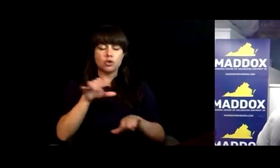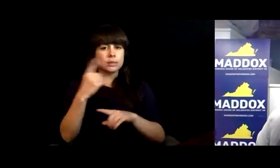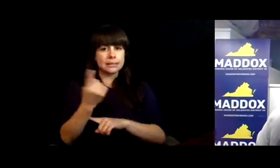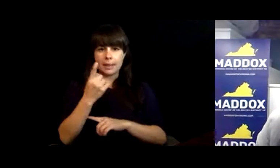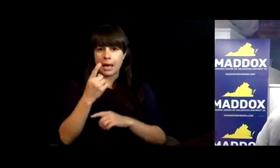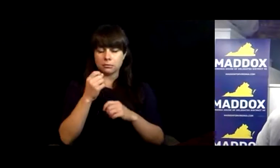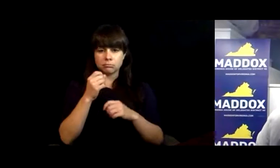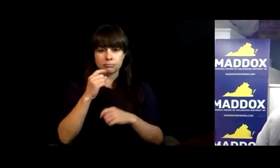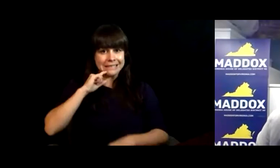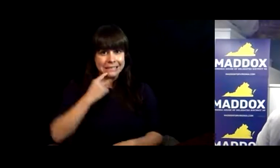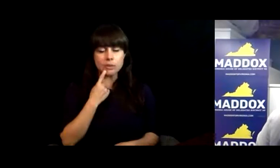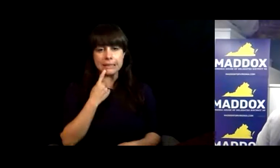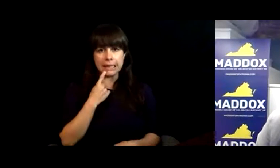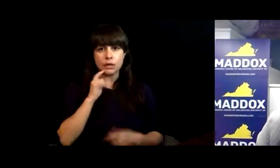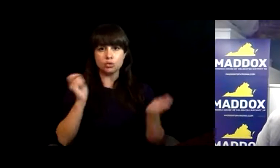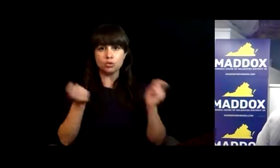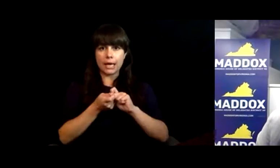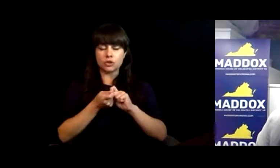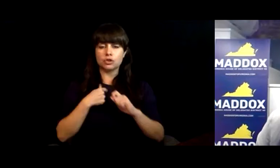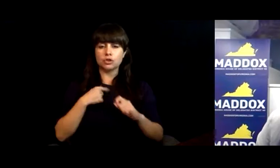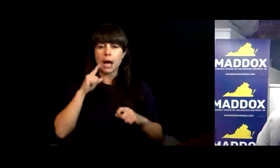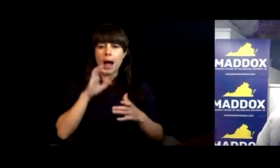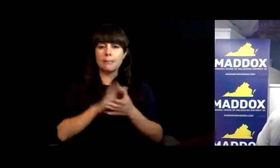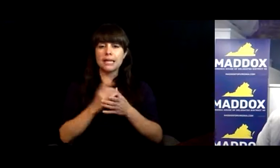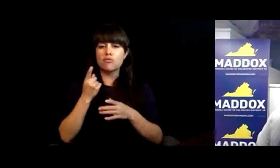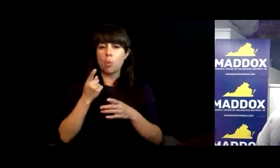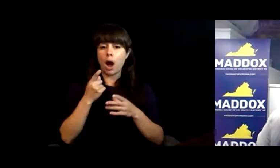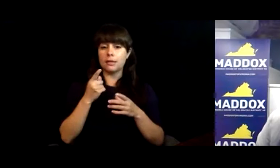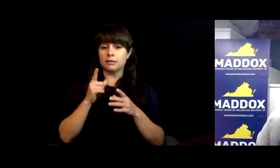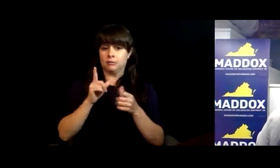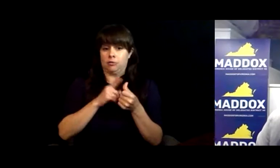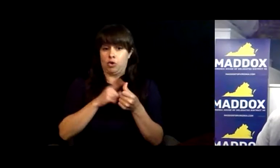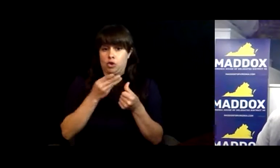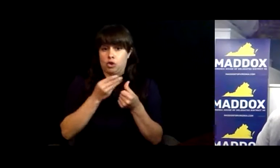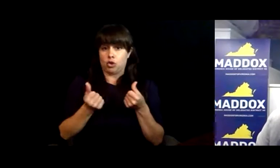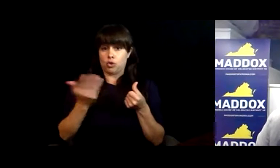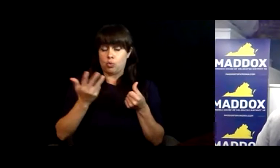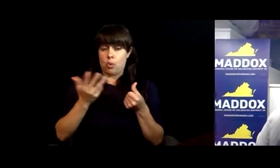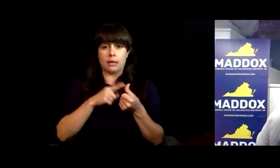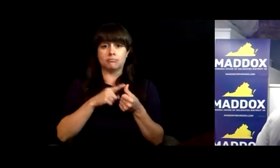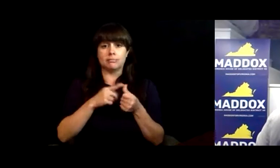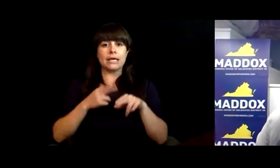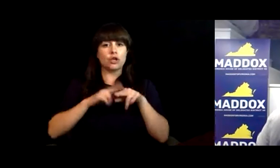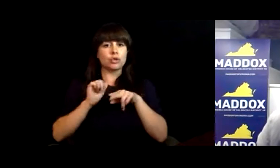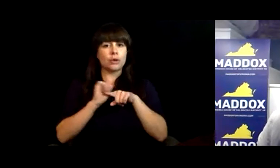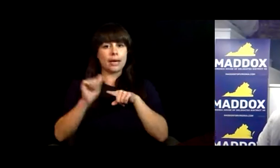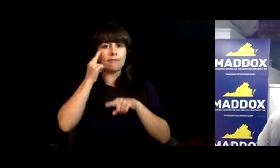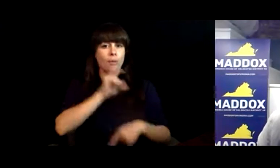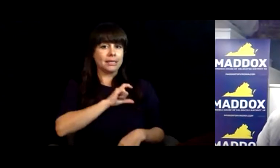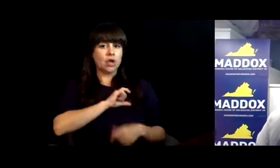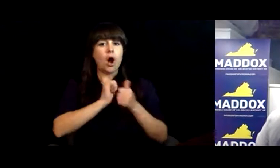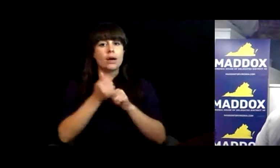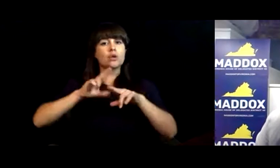that one of the immediate solutions is increased training for police officers and how to